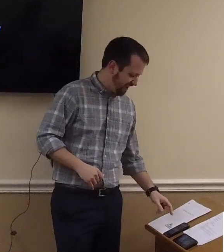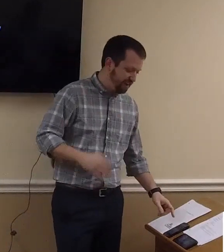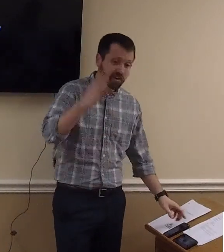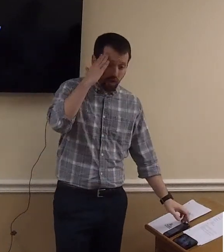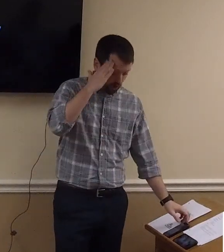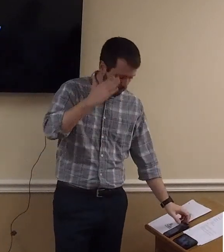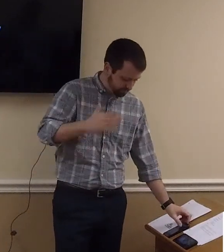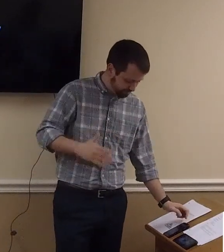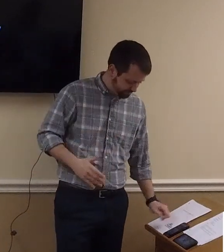no.